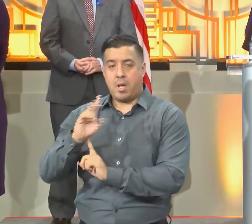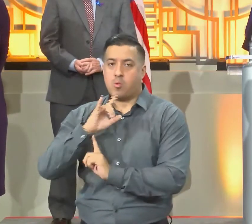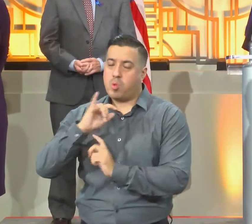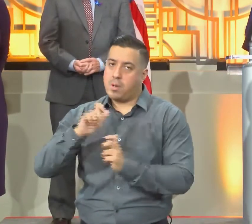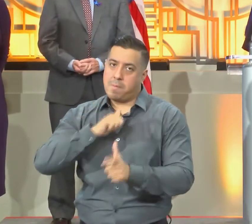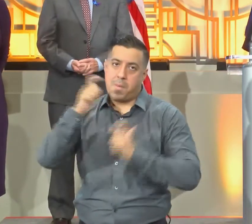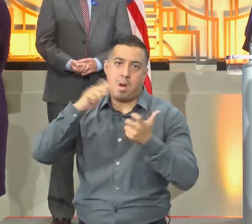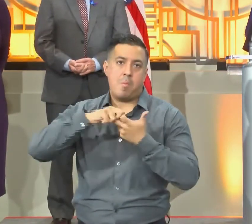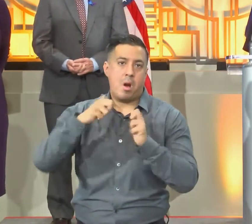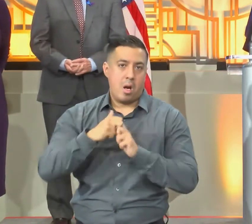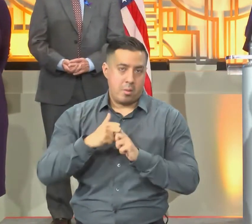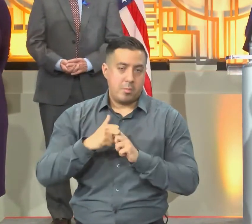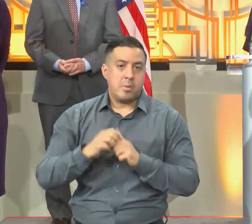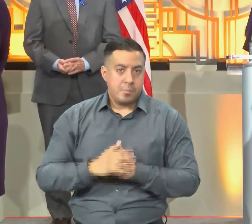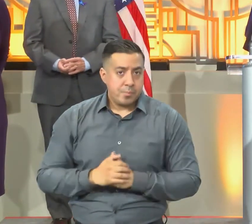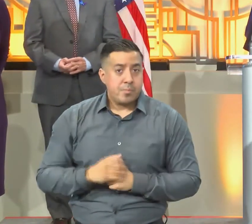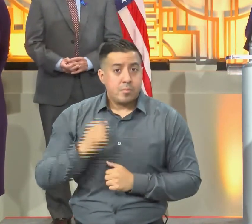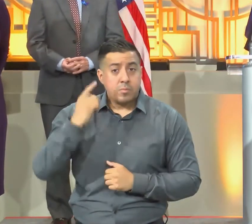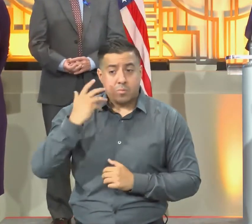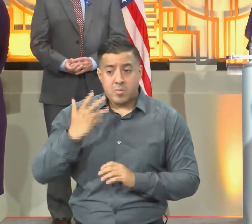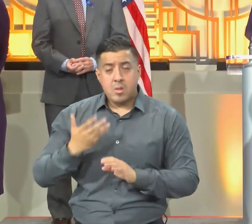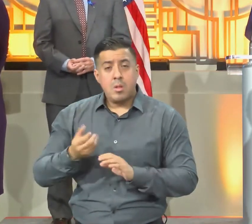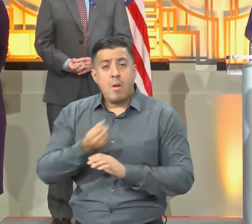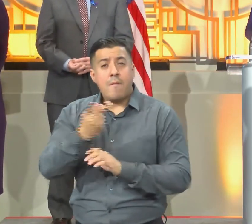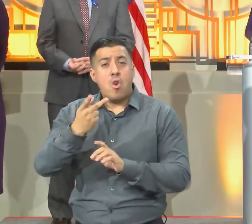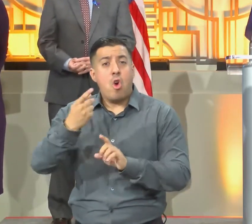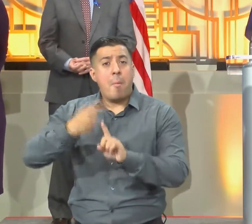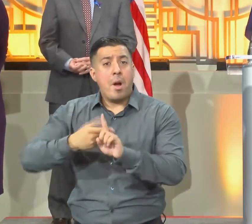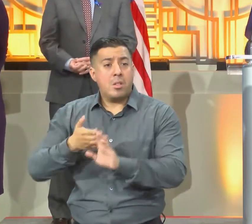the last few months,